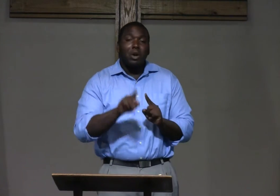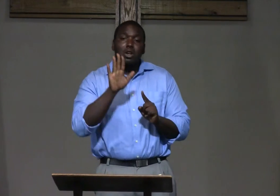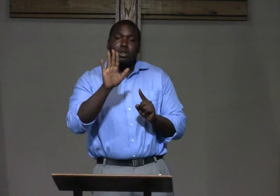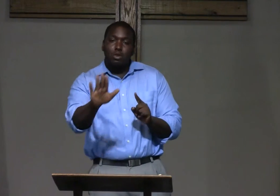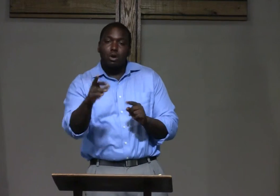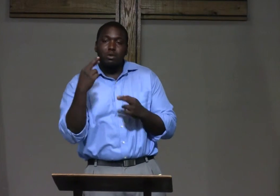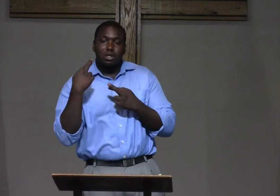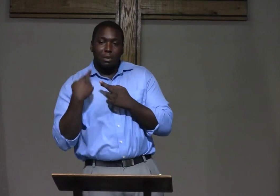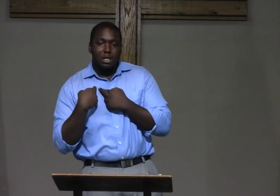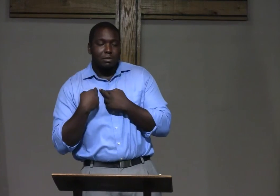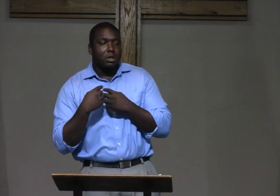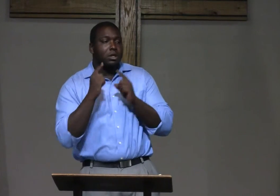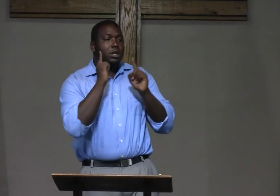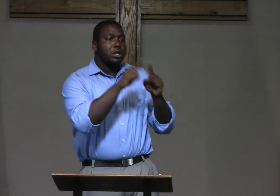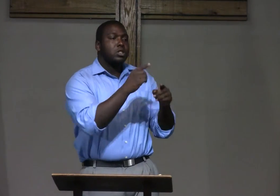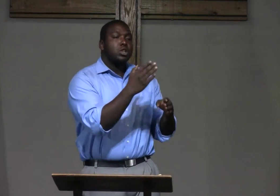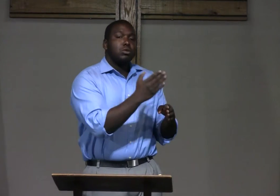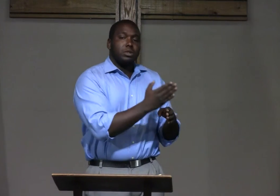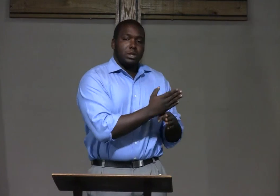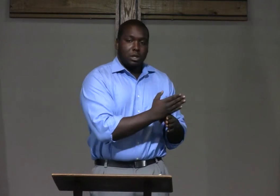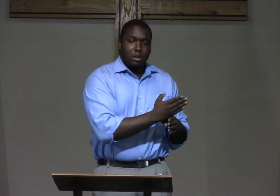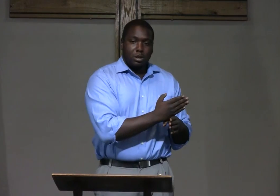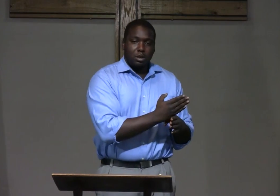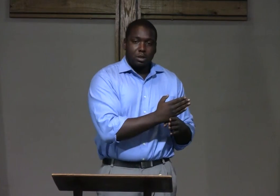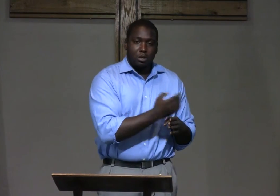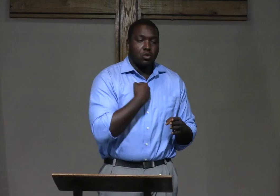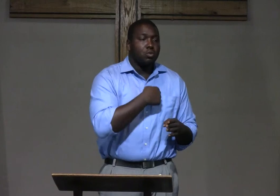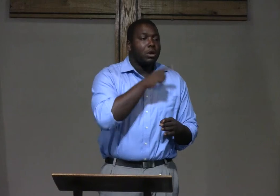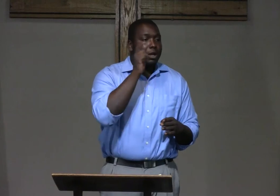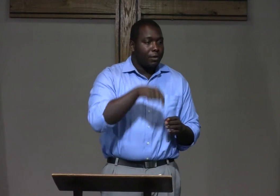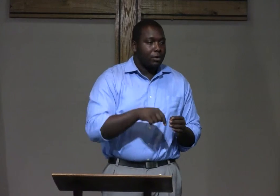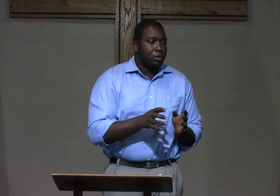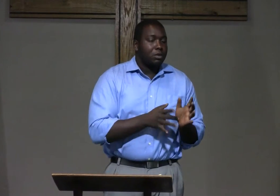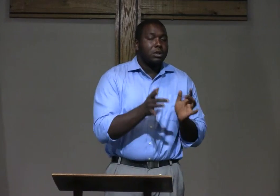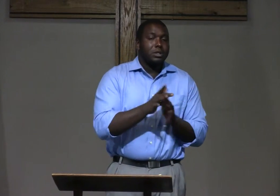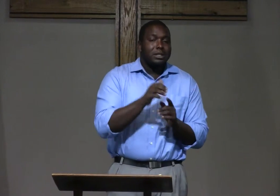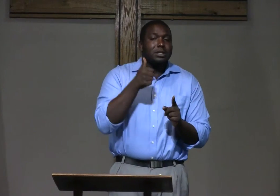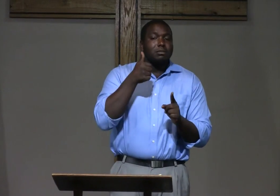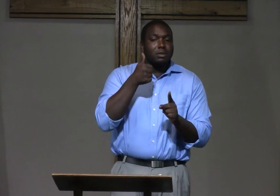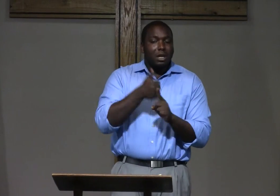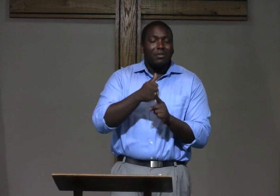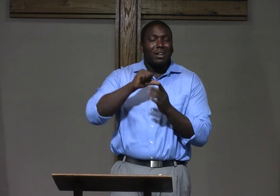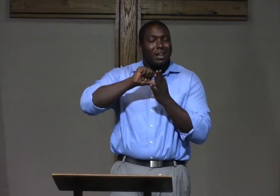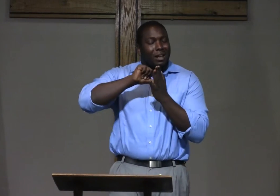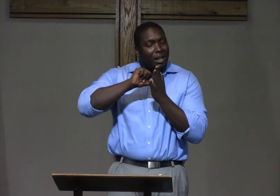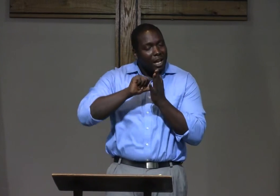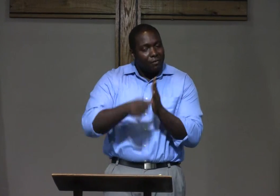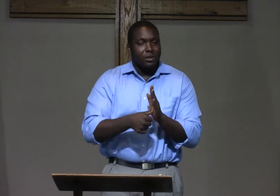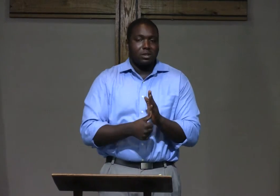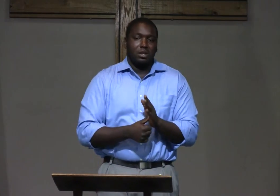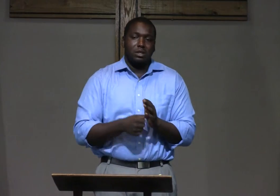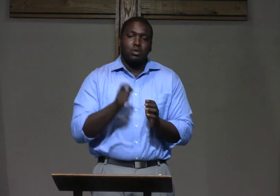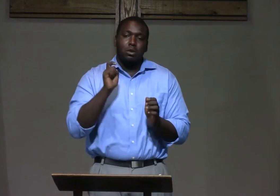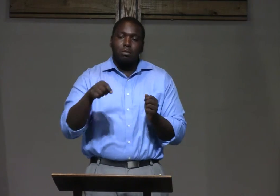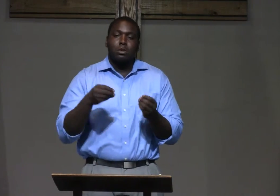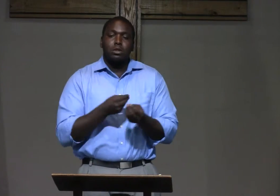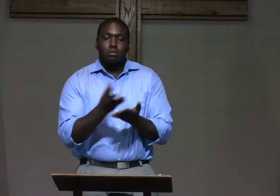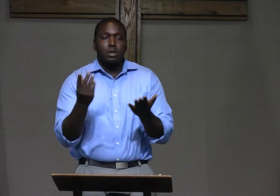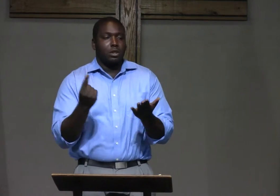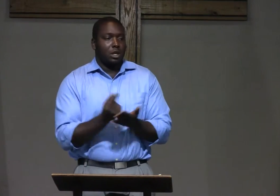If you share with somebody and they reject it, that's their decision. But if we never even share the gospel, how are they ever to know the way to